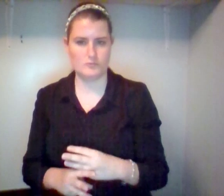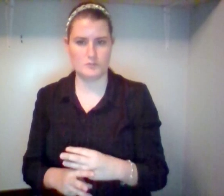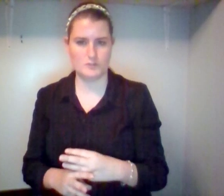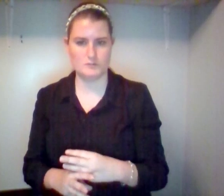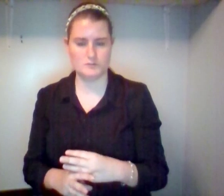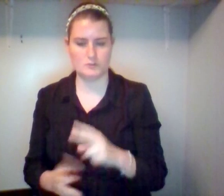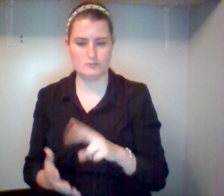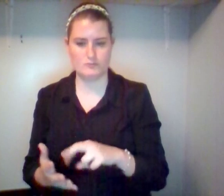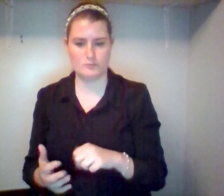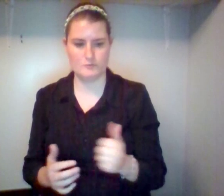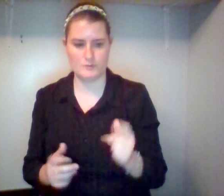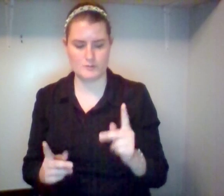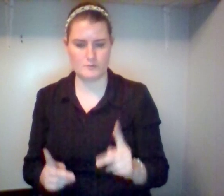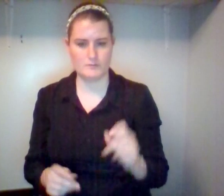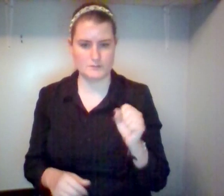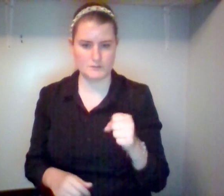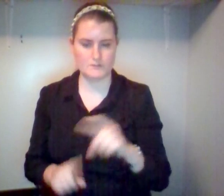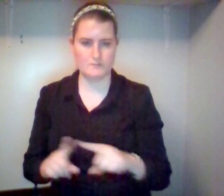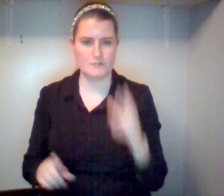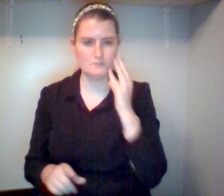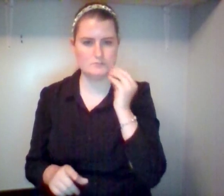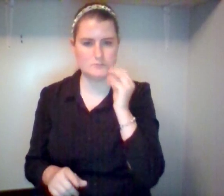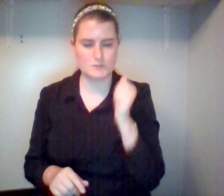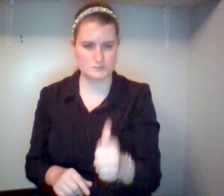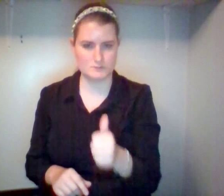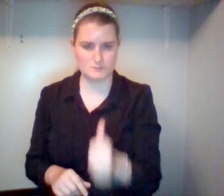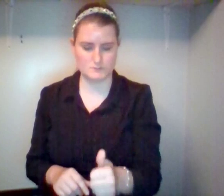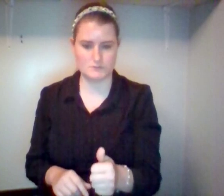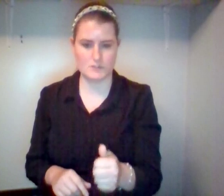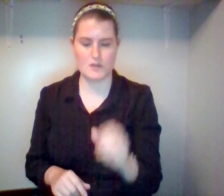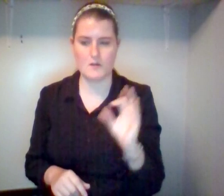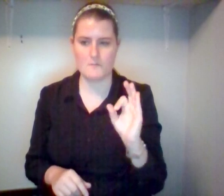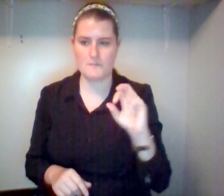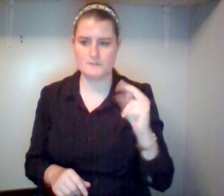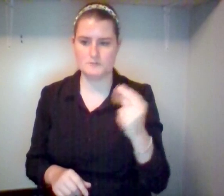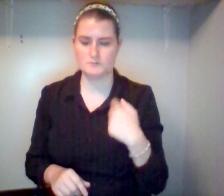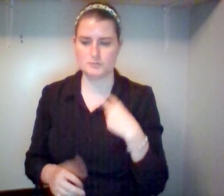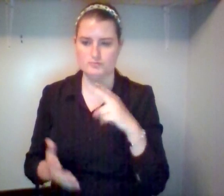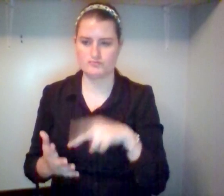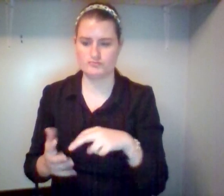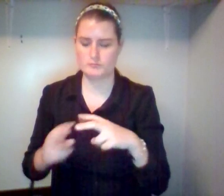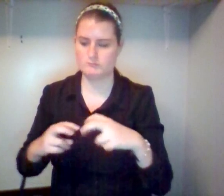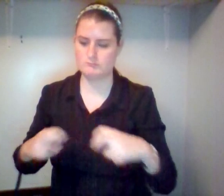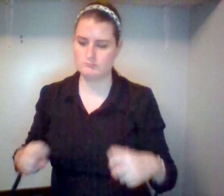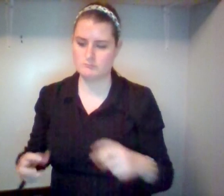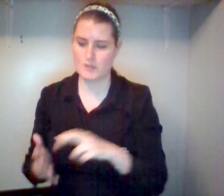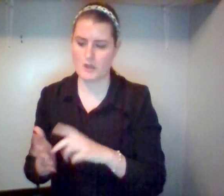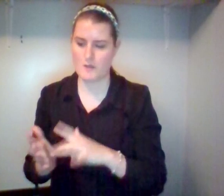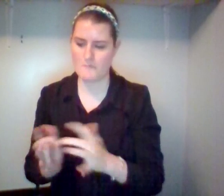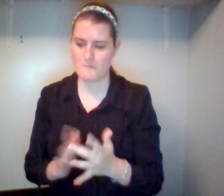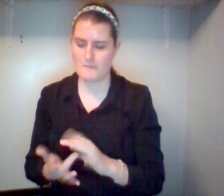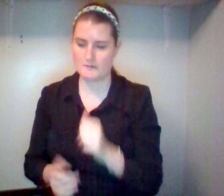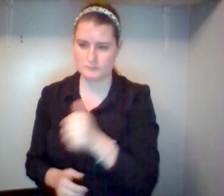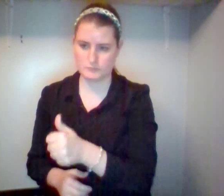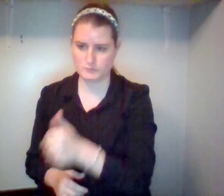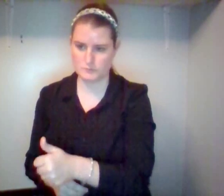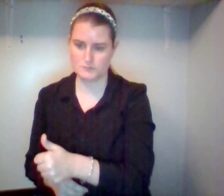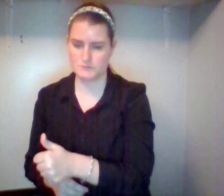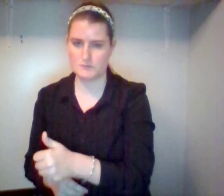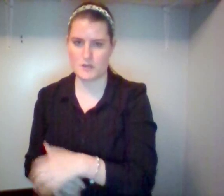I'm curious, Pastor John, as you read and study the Bible for yourself, in your own devotional times, is there for you a space between the initial